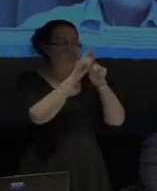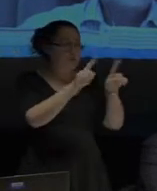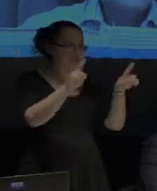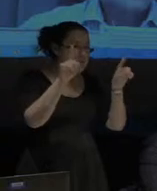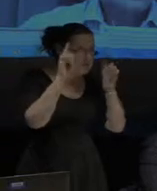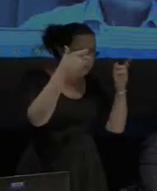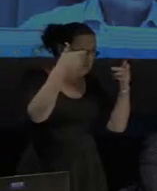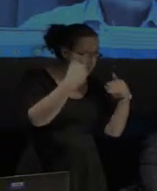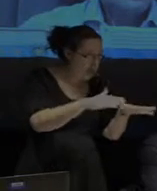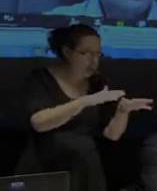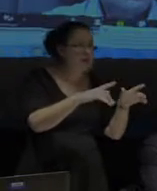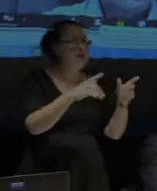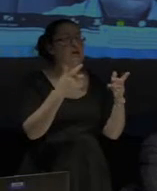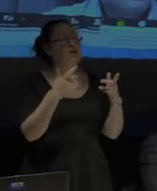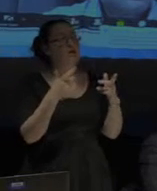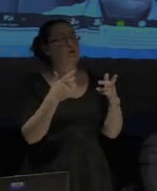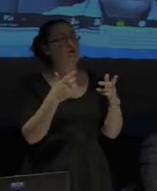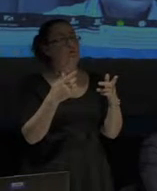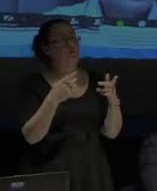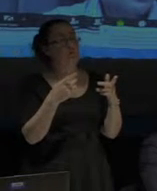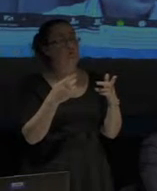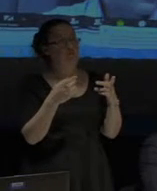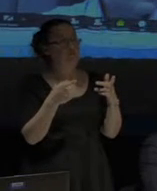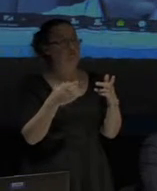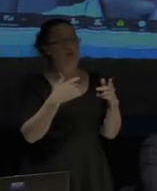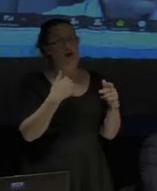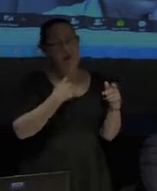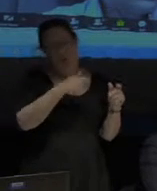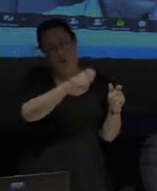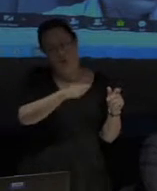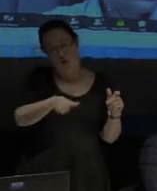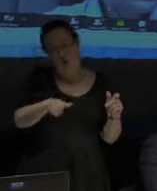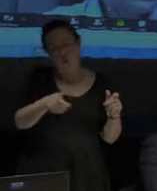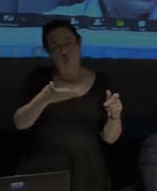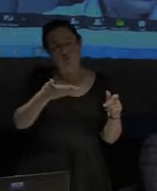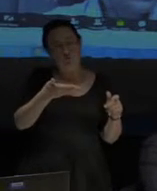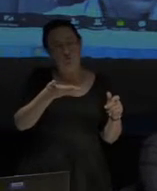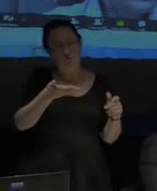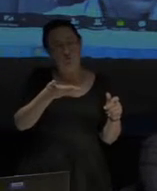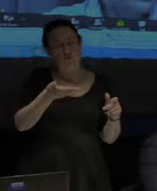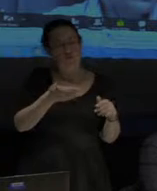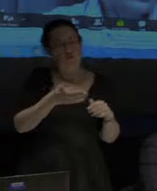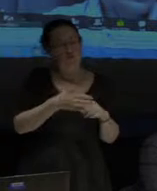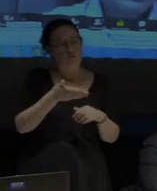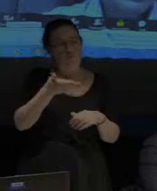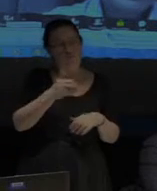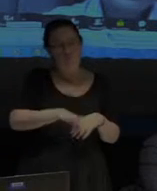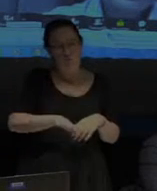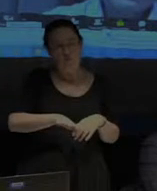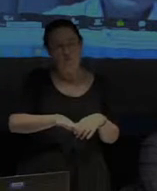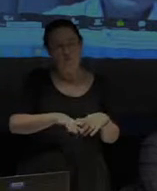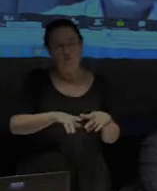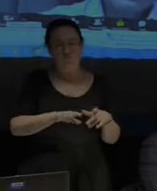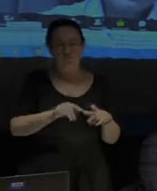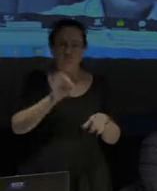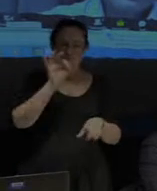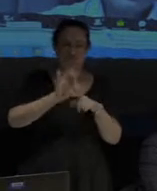university, and our clients come from, our intake comes from a particular set of